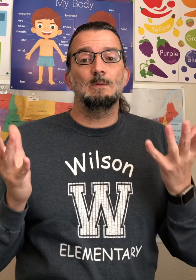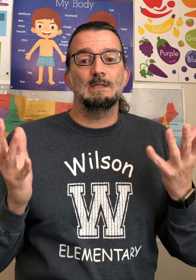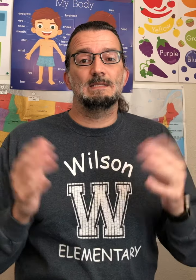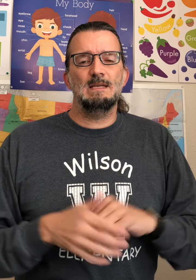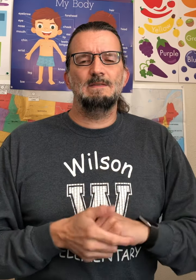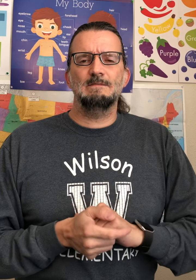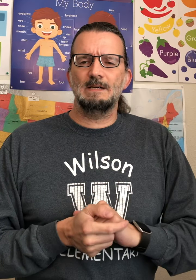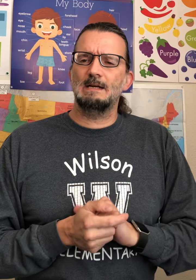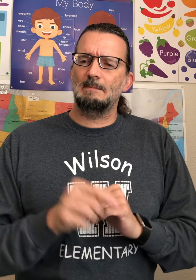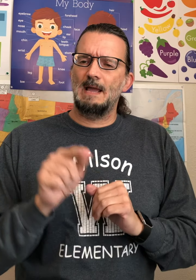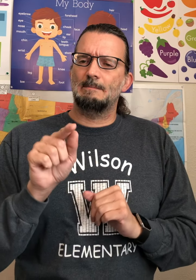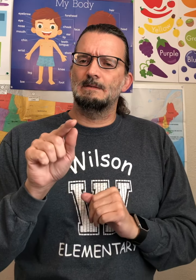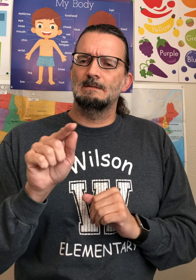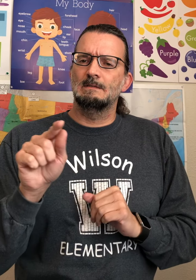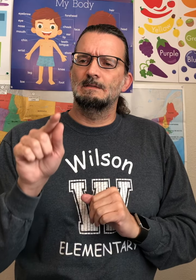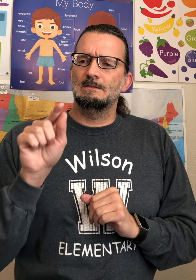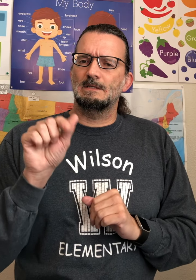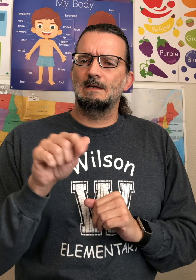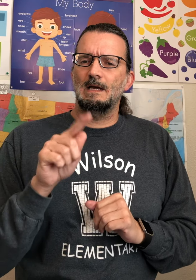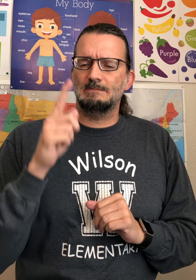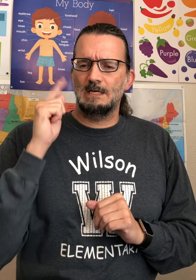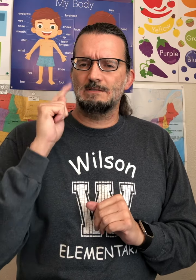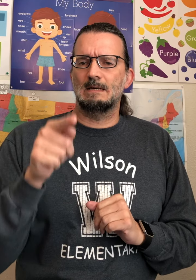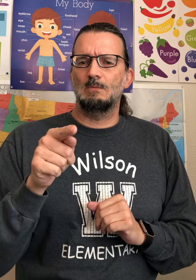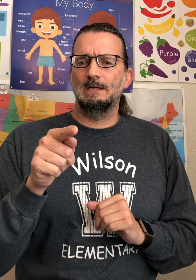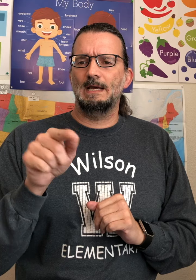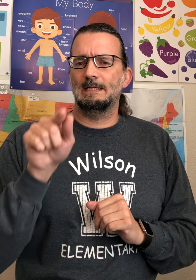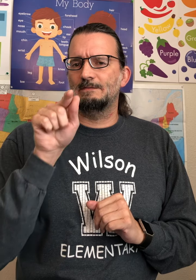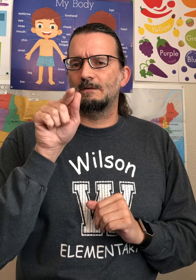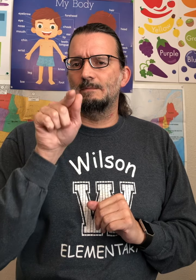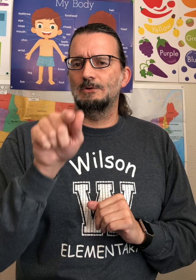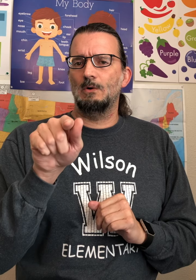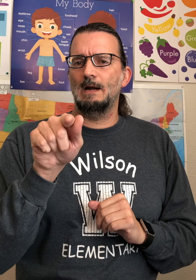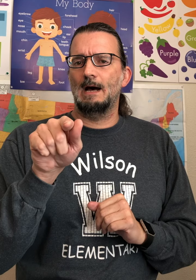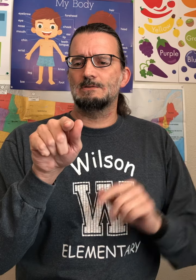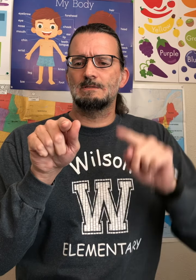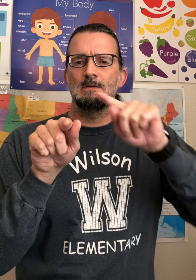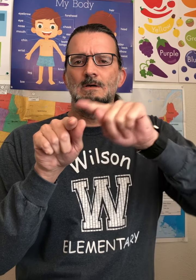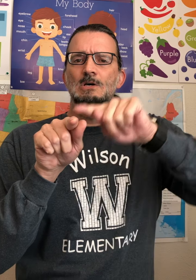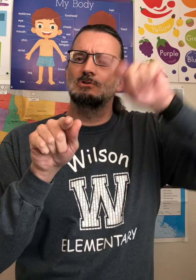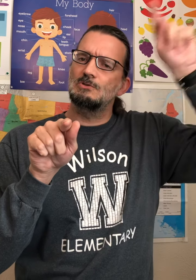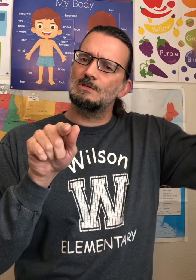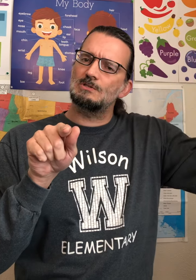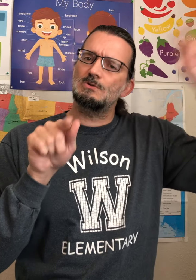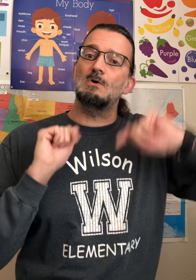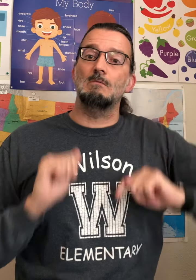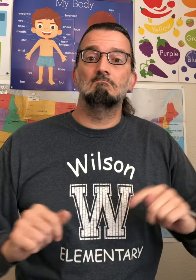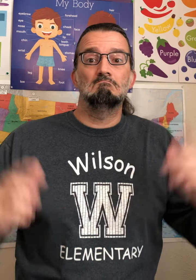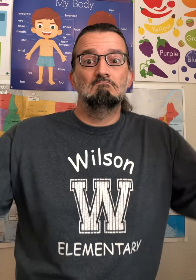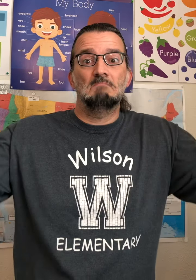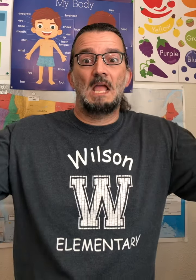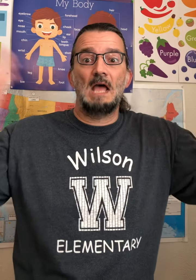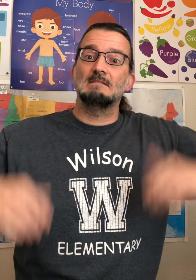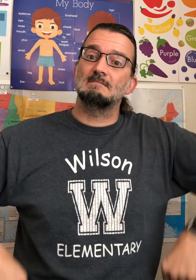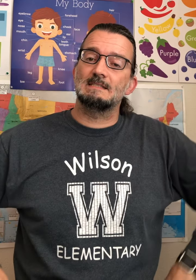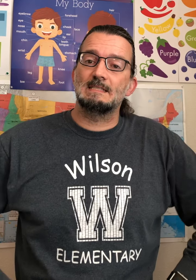that. See if you can figure out a map to help tell someone how to get from your house to the school. Now, let's see.